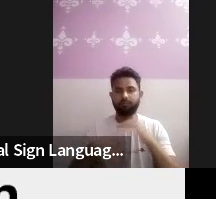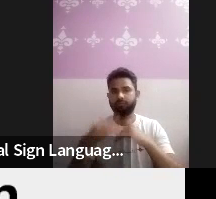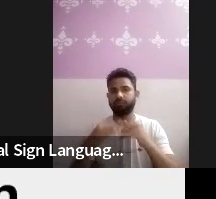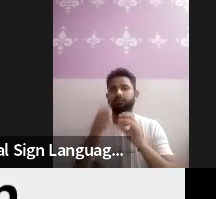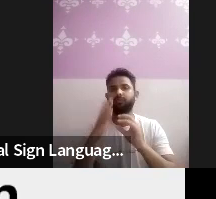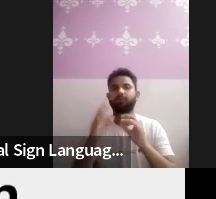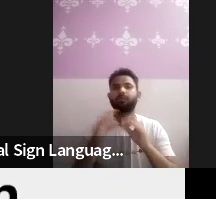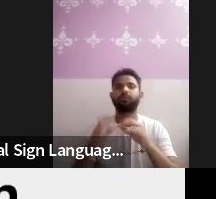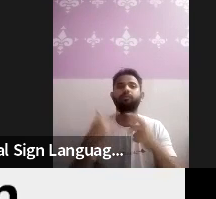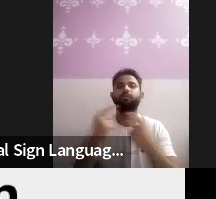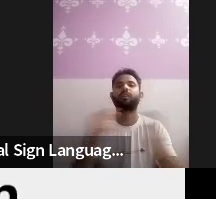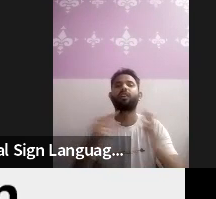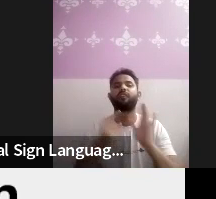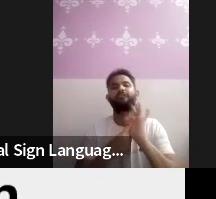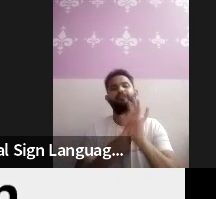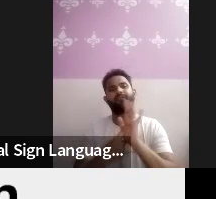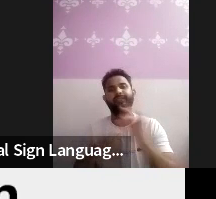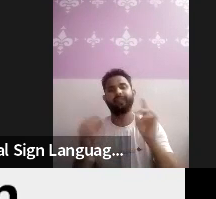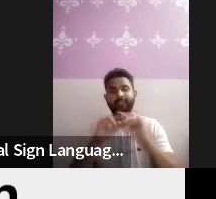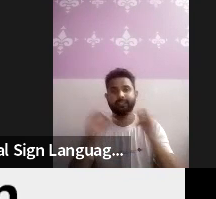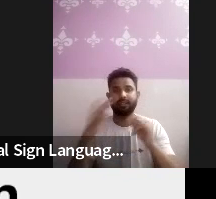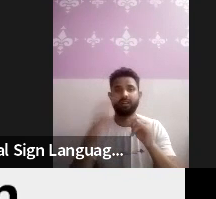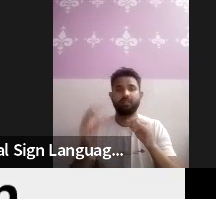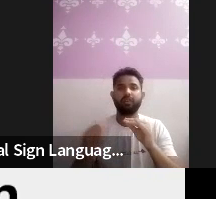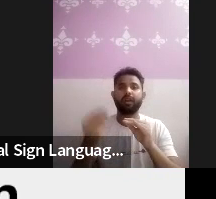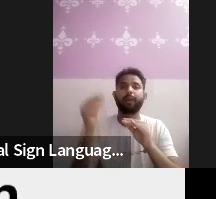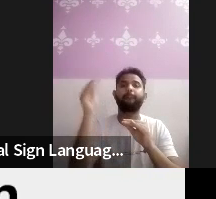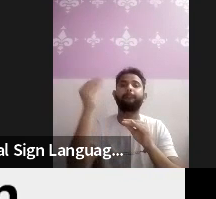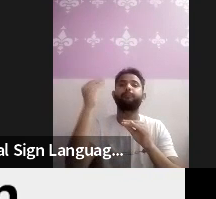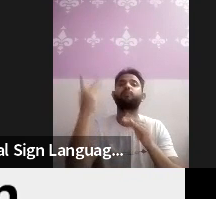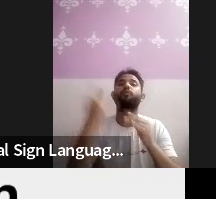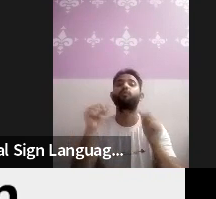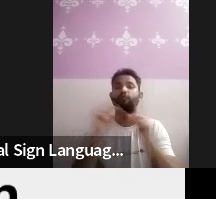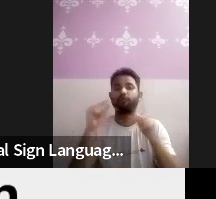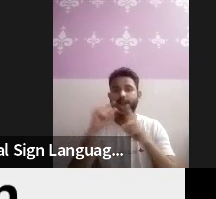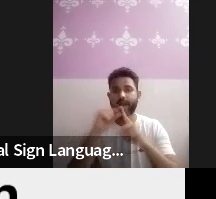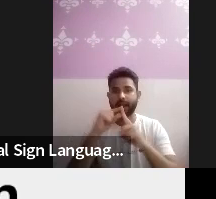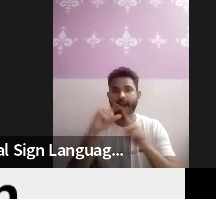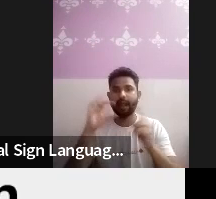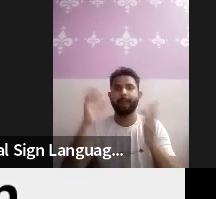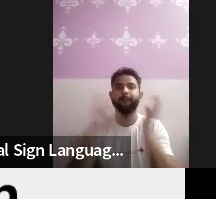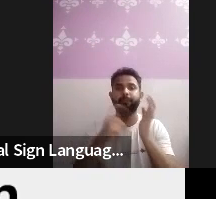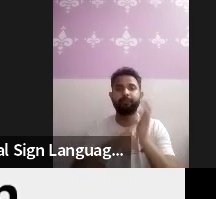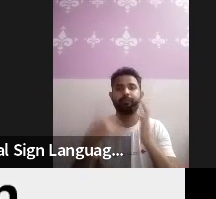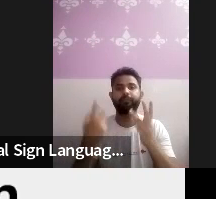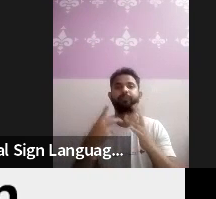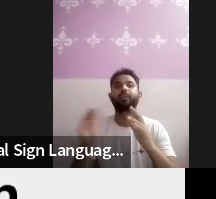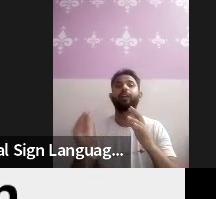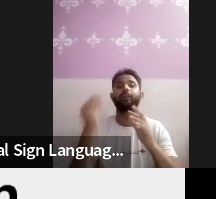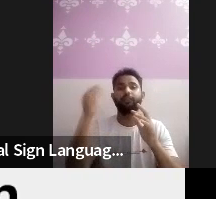So we suggested that it would be better if the app had some clickable features where